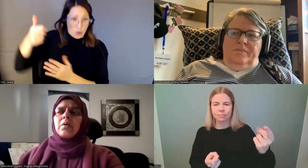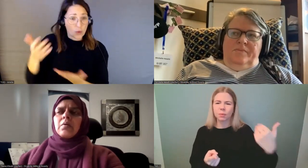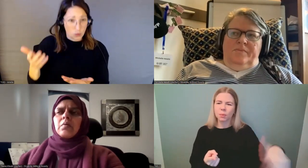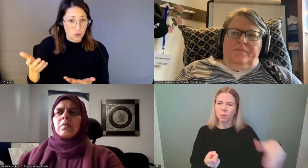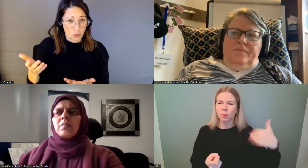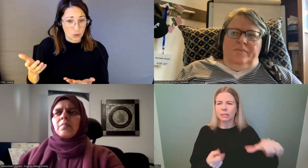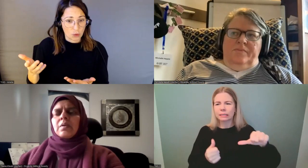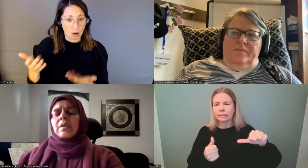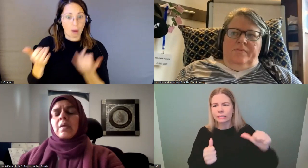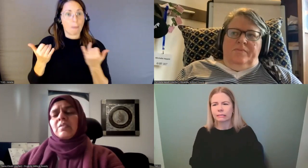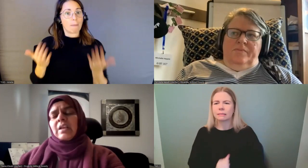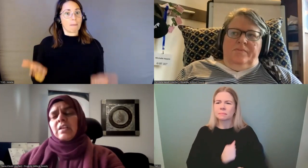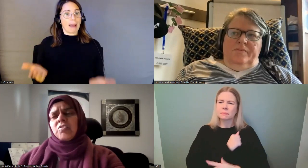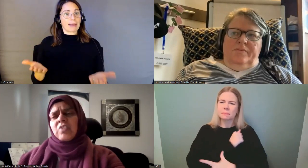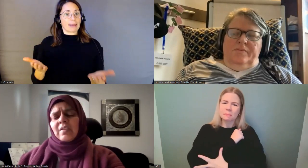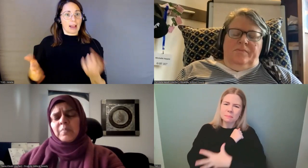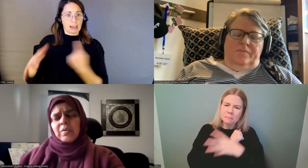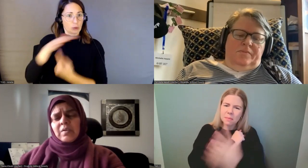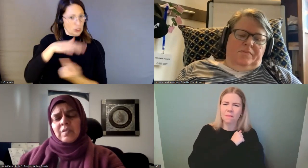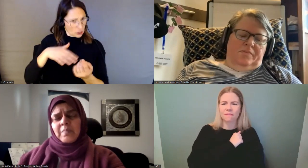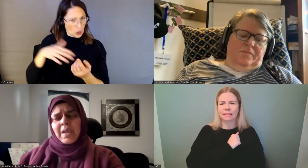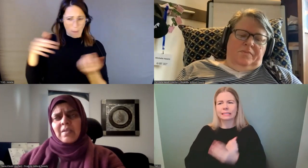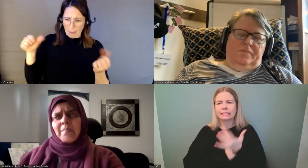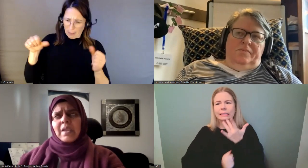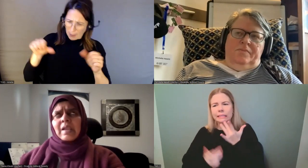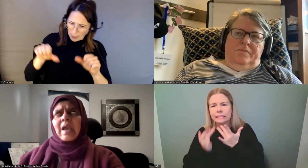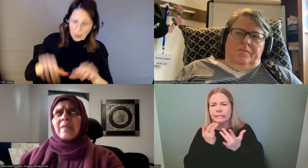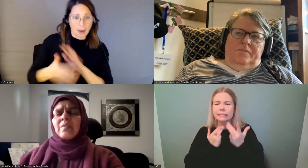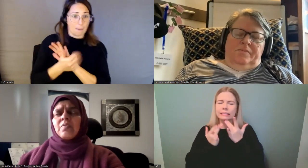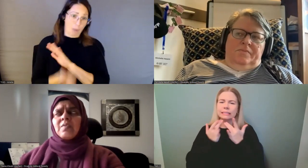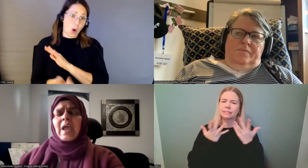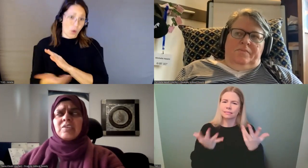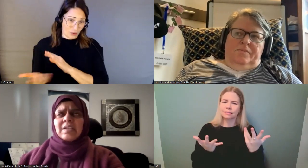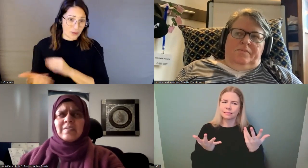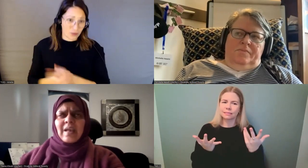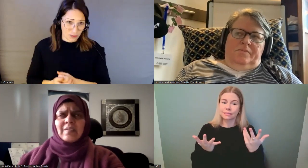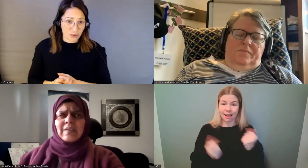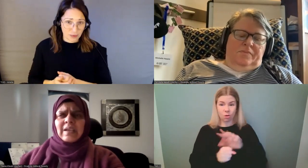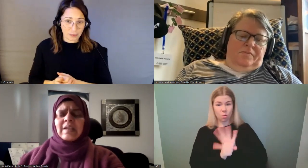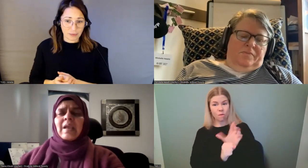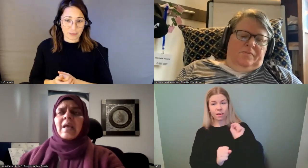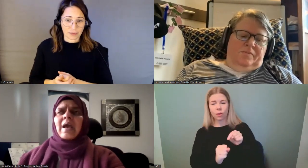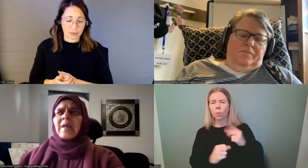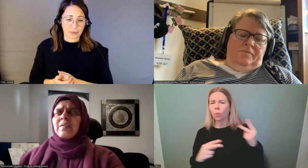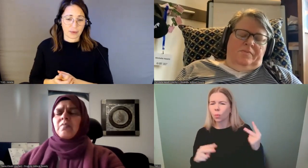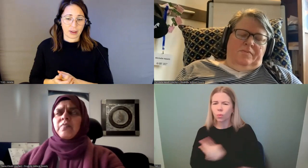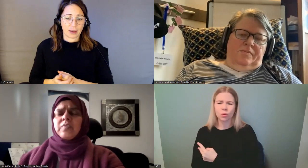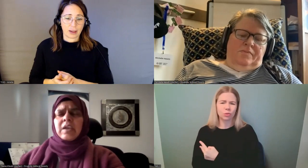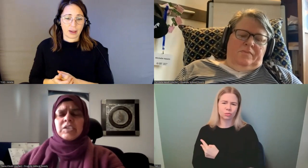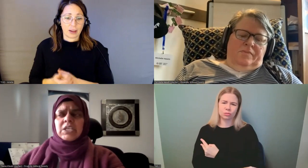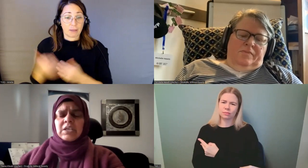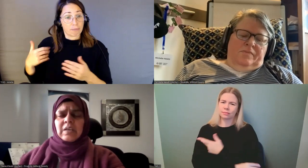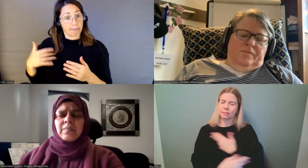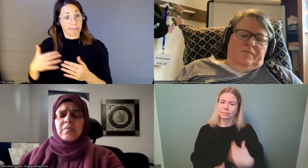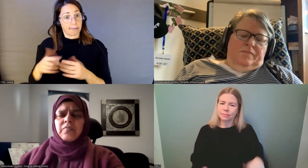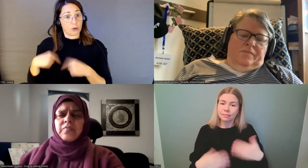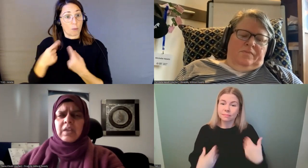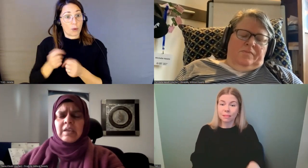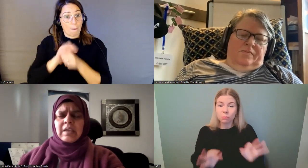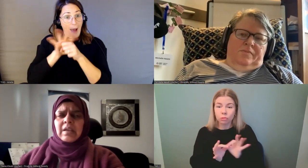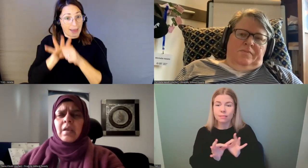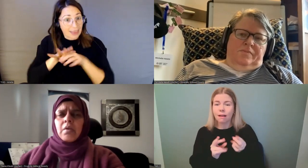we continue to experience this pandemic, as a recession sets in, as inflation